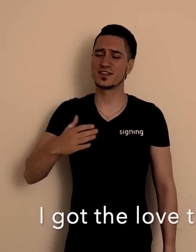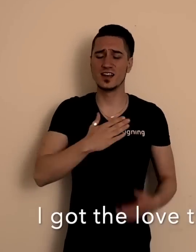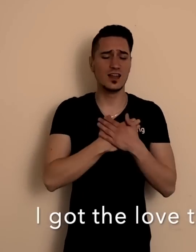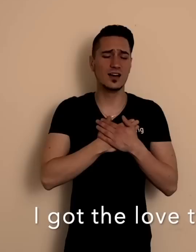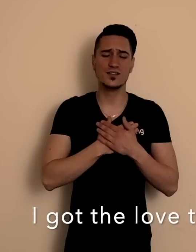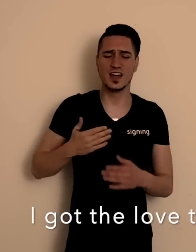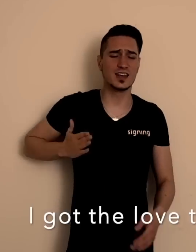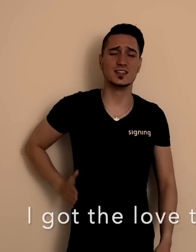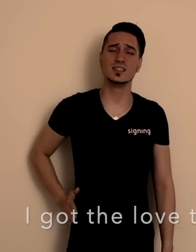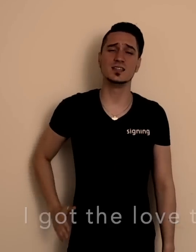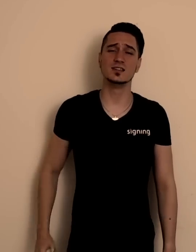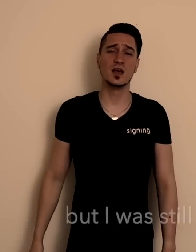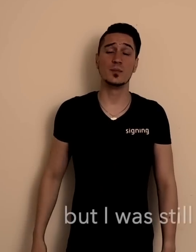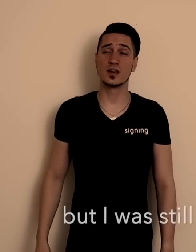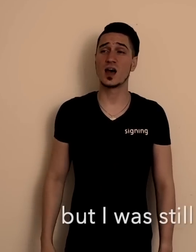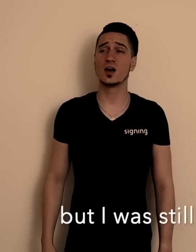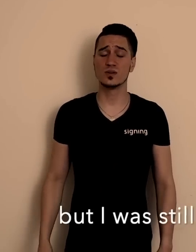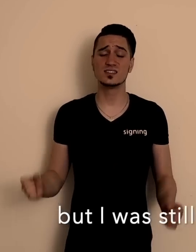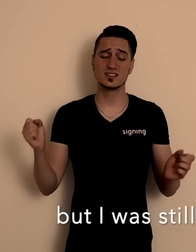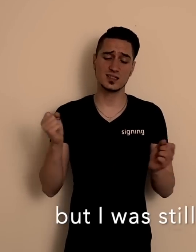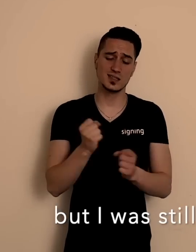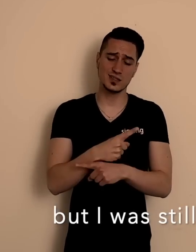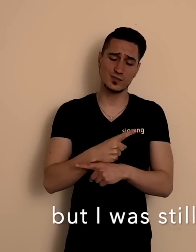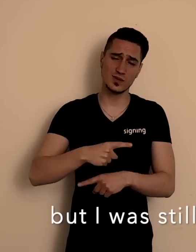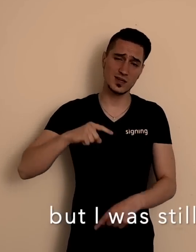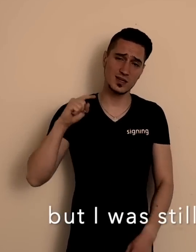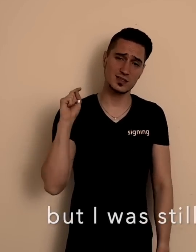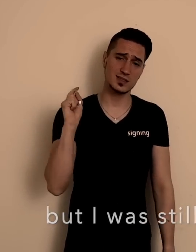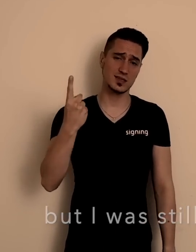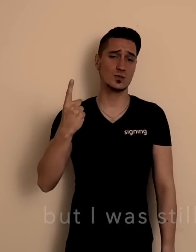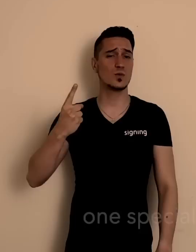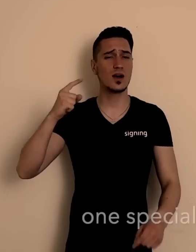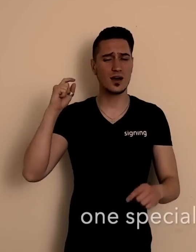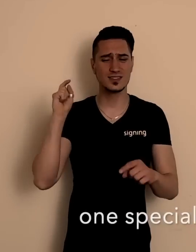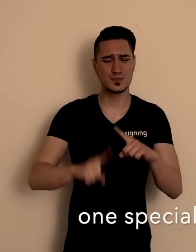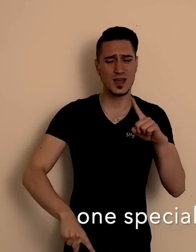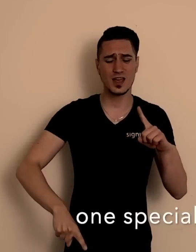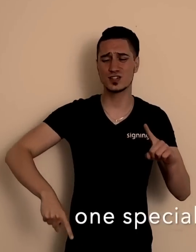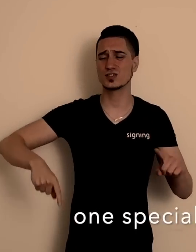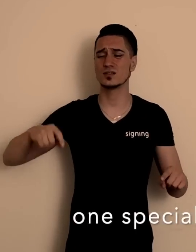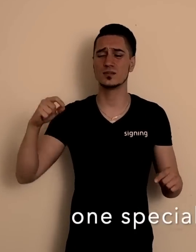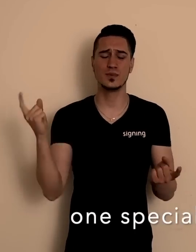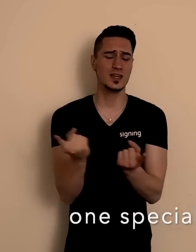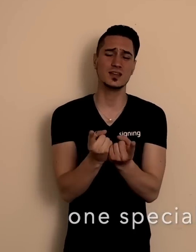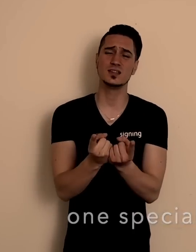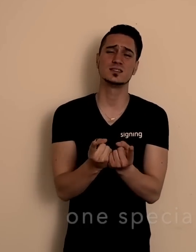the love that I need But I was still missing one special piece